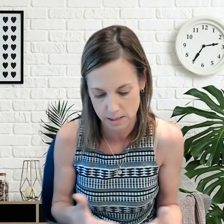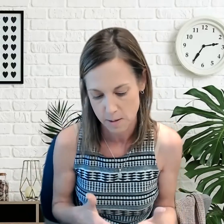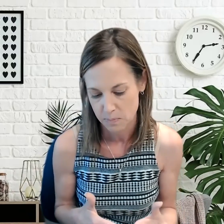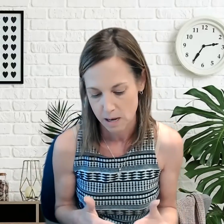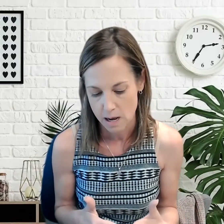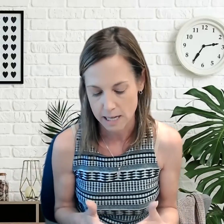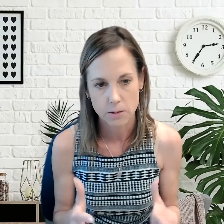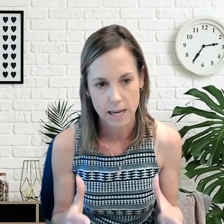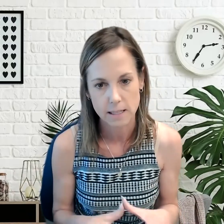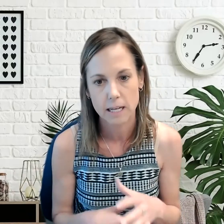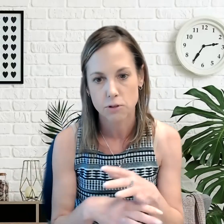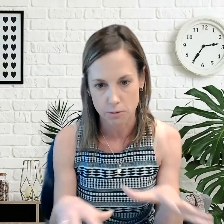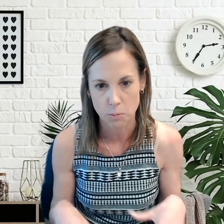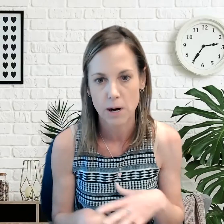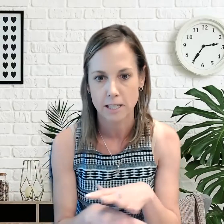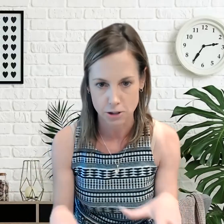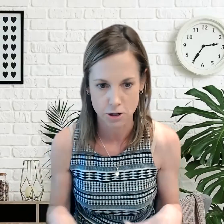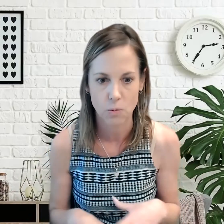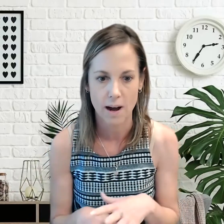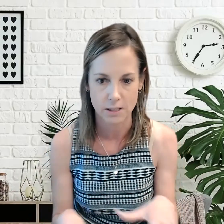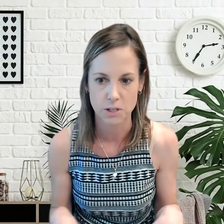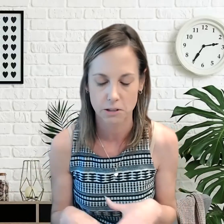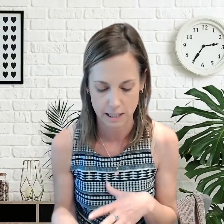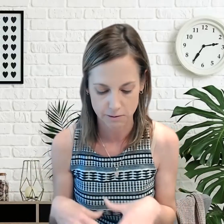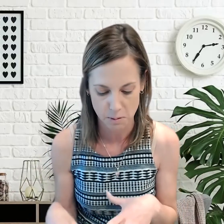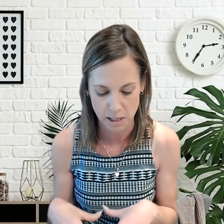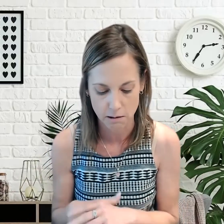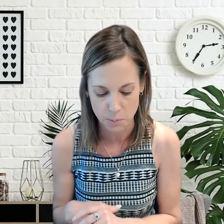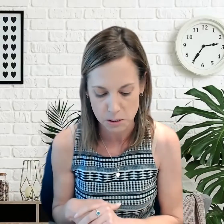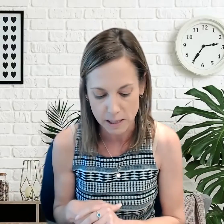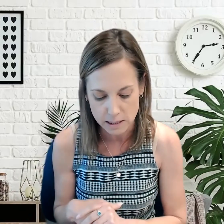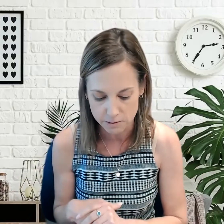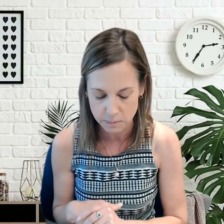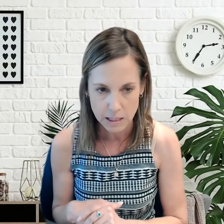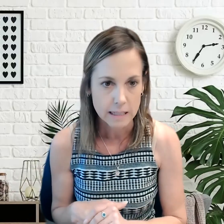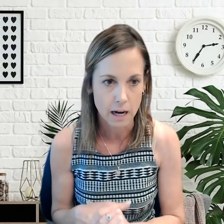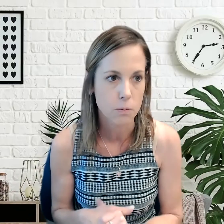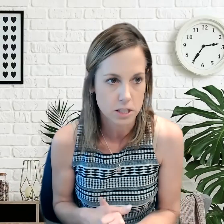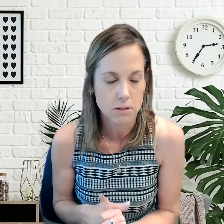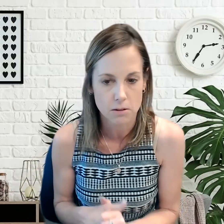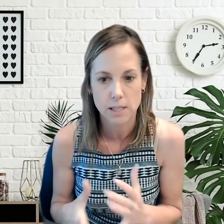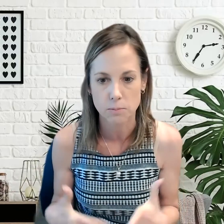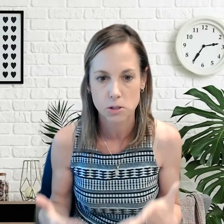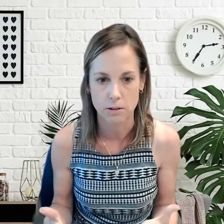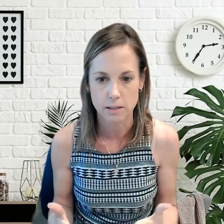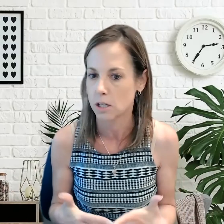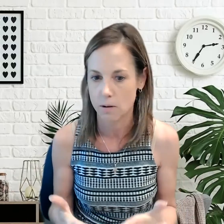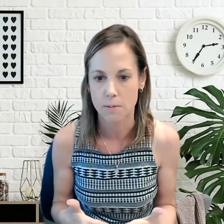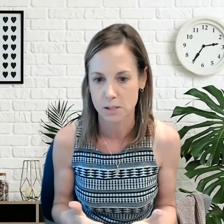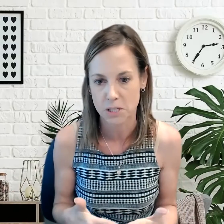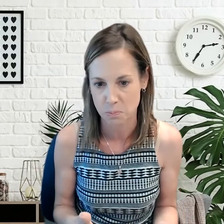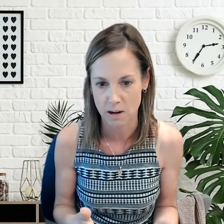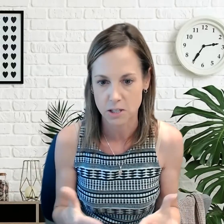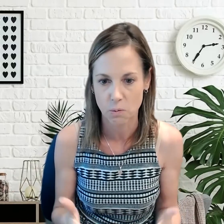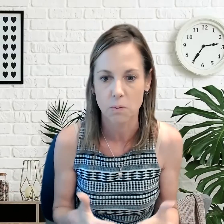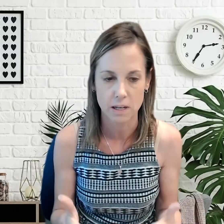students? And so that's kind of general practitioner wise when you look at it from a medical perspective. Now, we do know some students don't